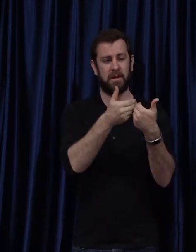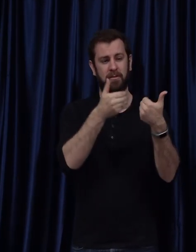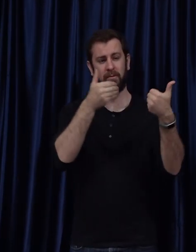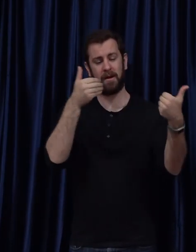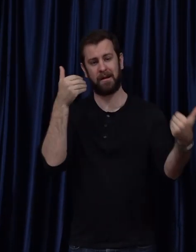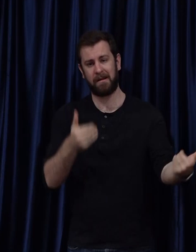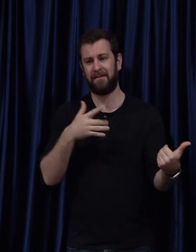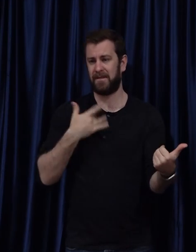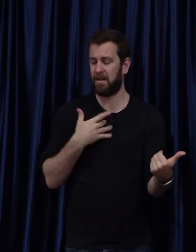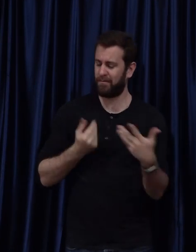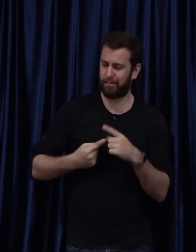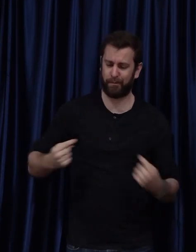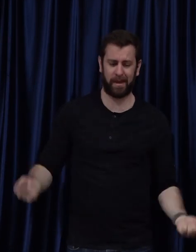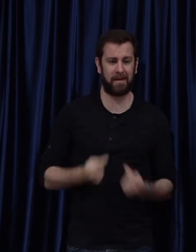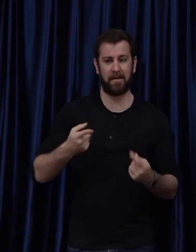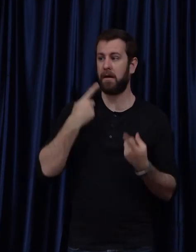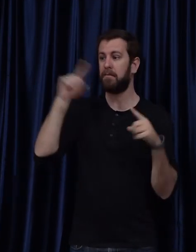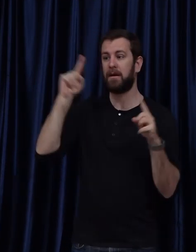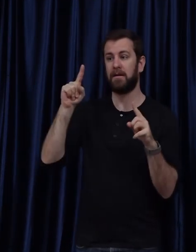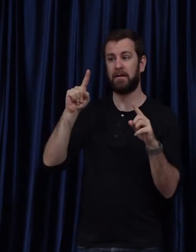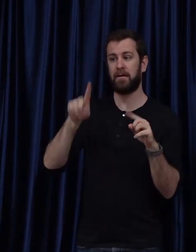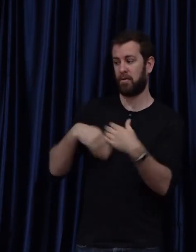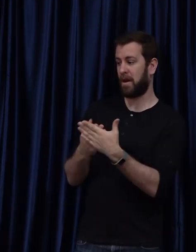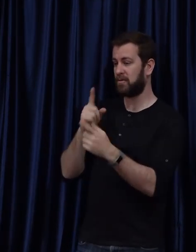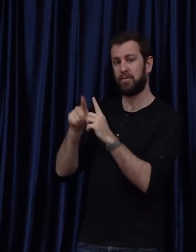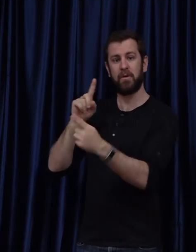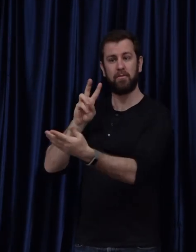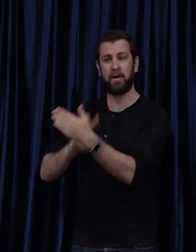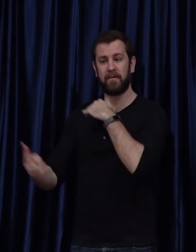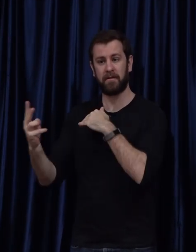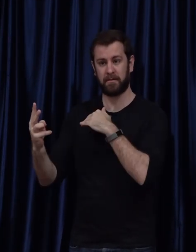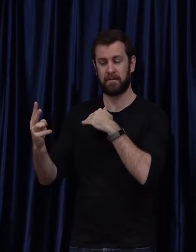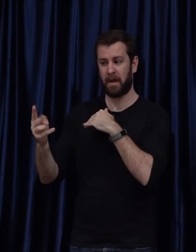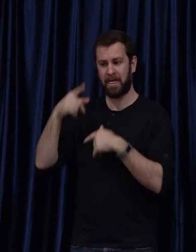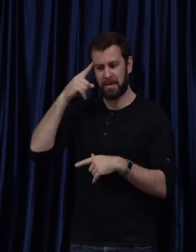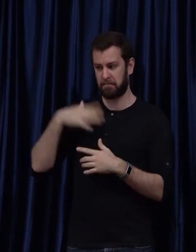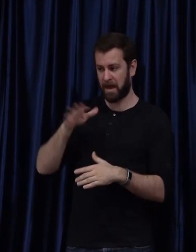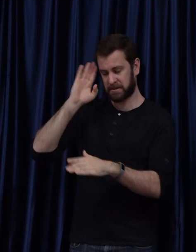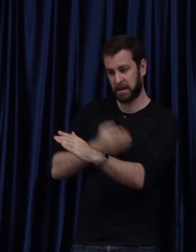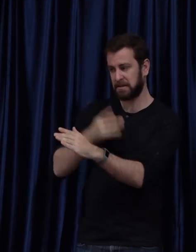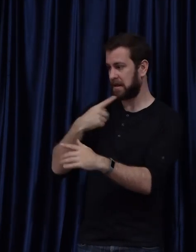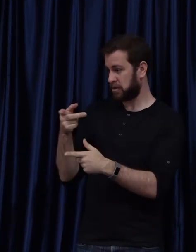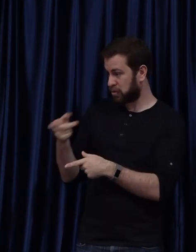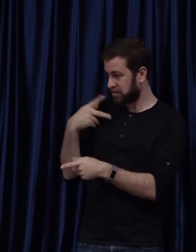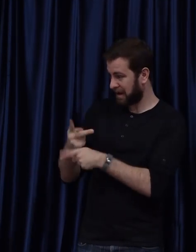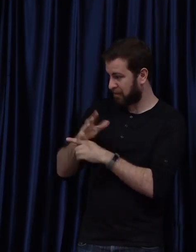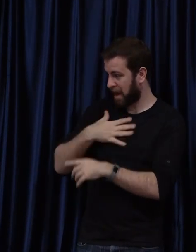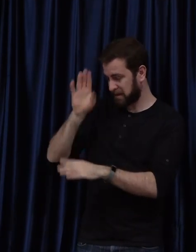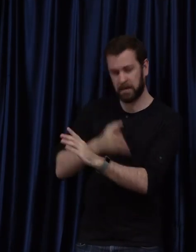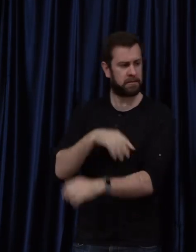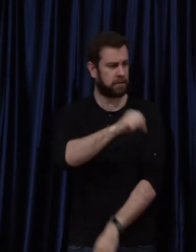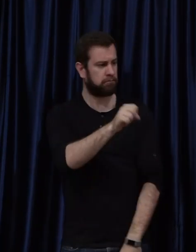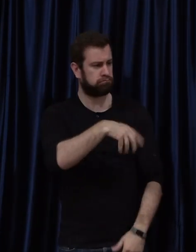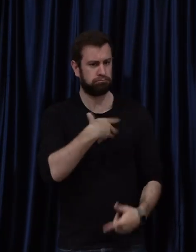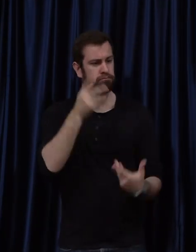me. Finally, he comes to the Prophet sallallahu alaihi wasallam and he says, I believe my son is in your care. The Prophet sallallahu alaihi wasallam said, yes, absolutely. He